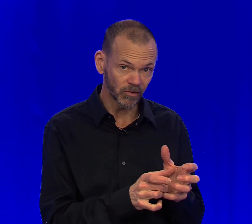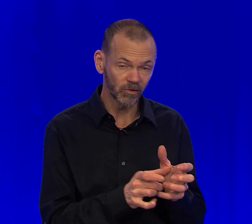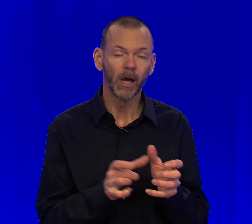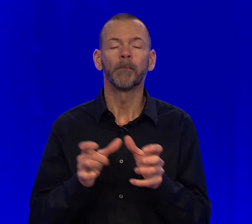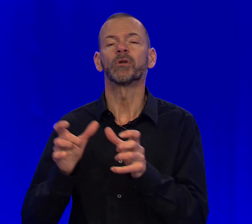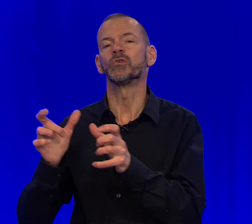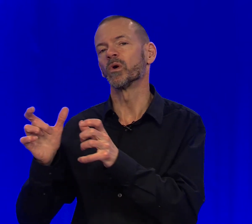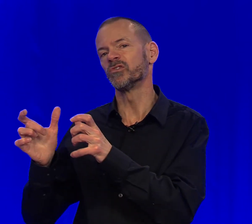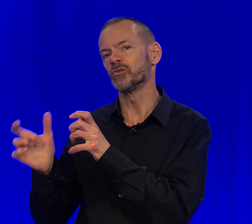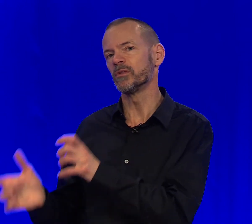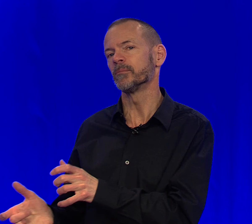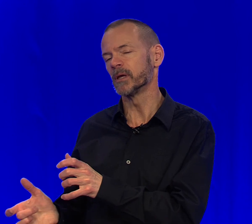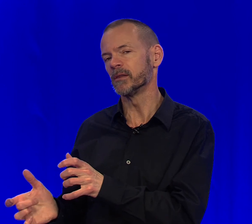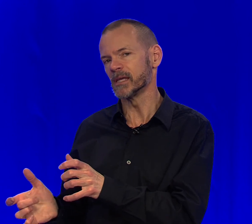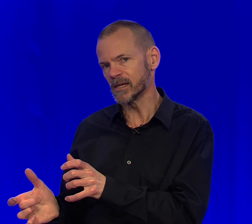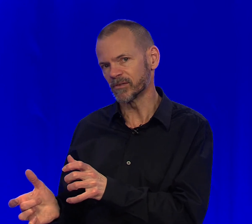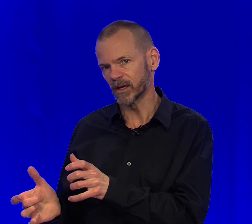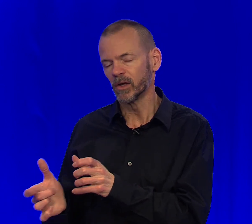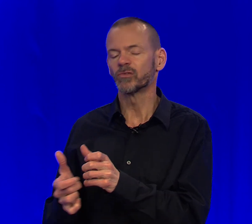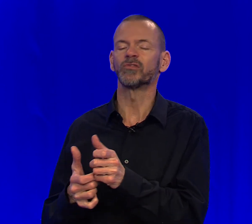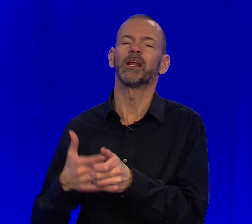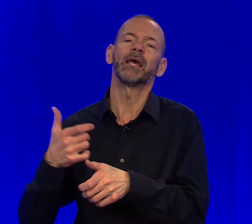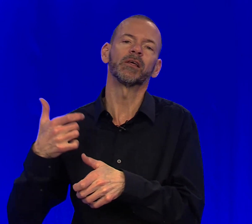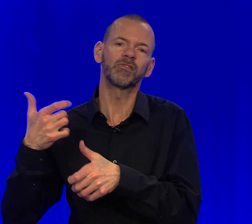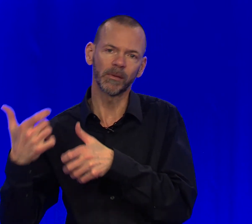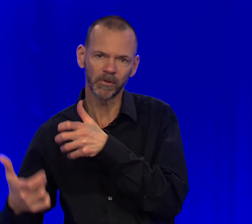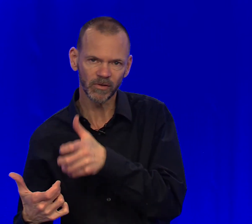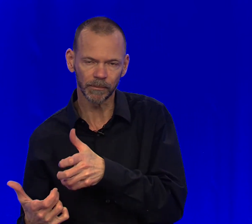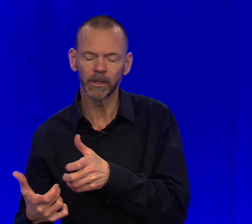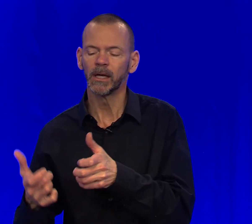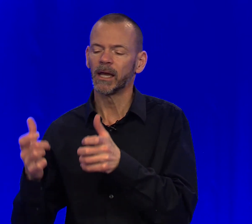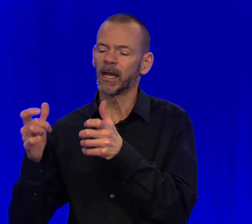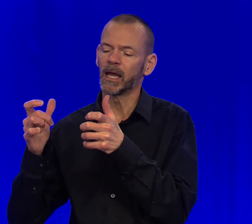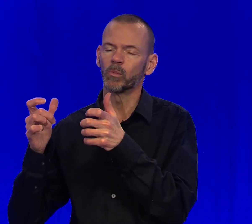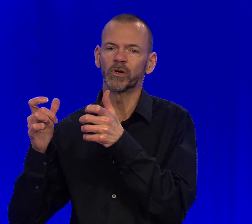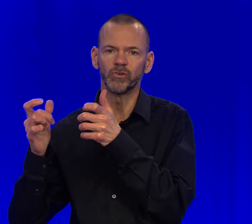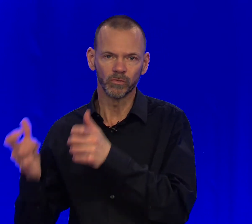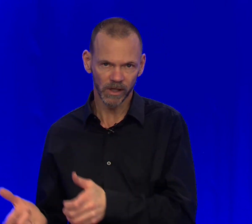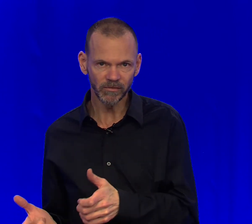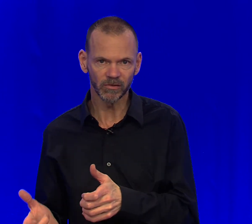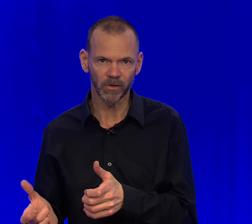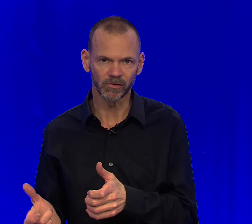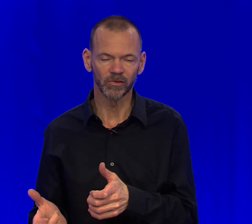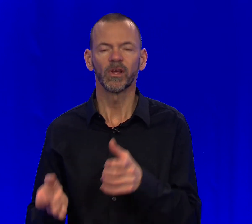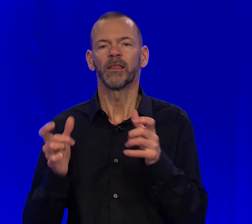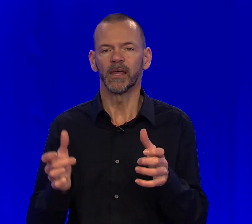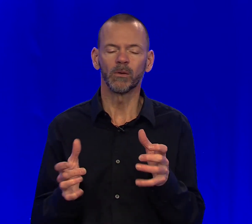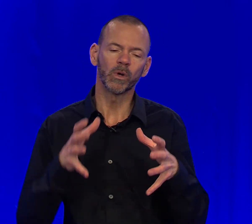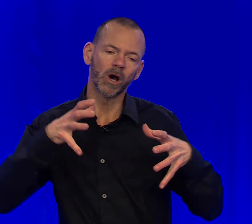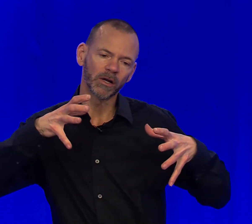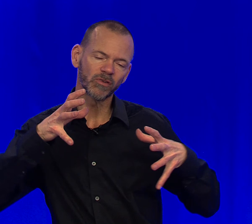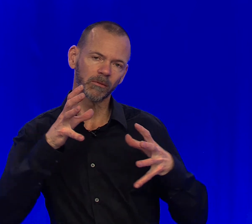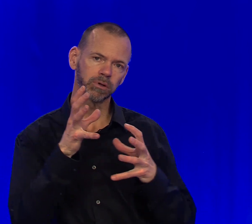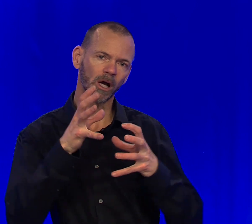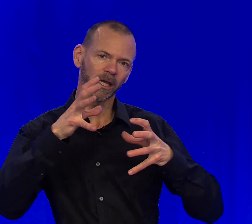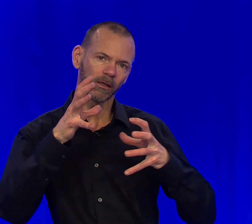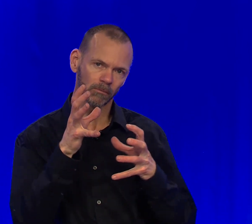stretches, but she wasn't doing them in the evening. So I said, hey, let's step this up, and we're going to do evening stretches. Then we got into the blocking and